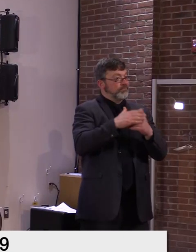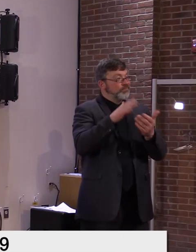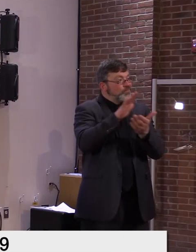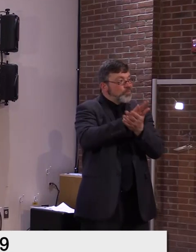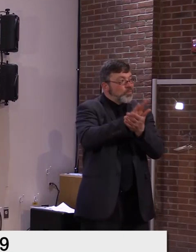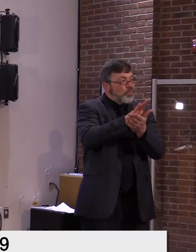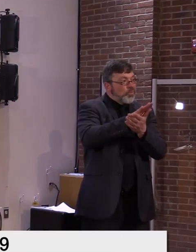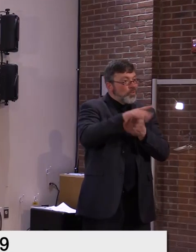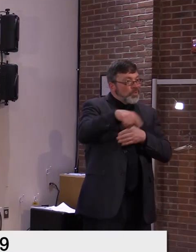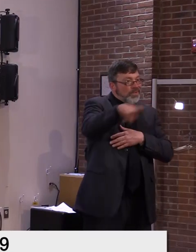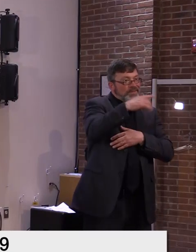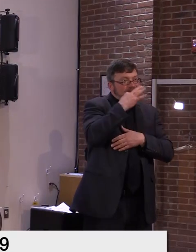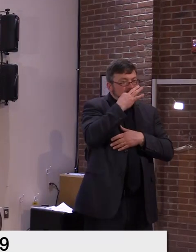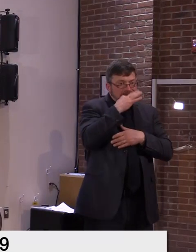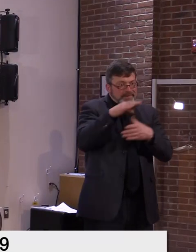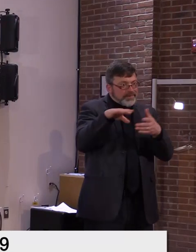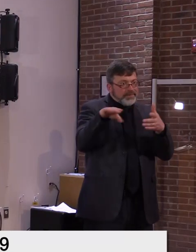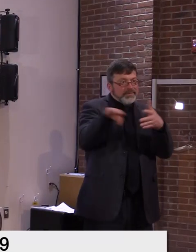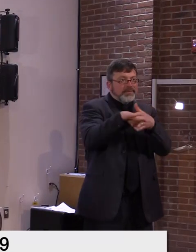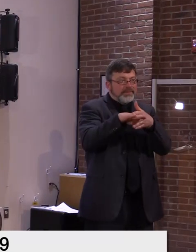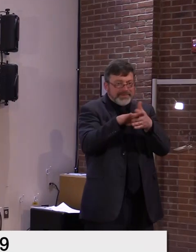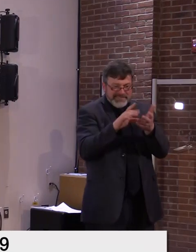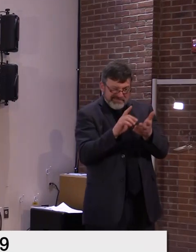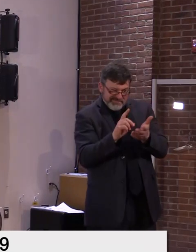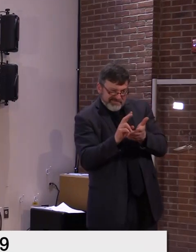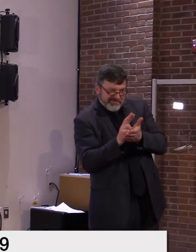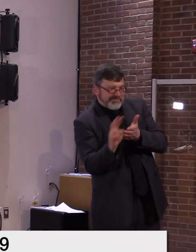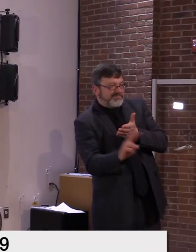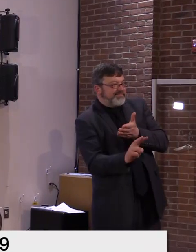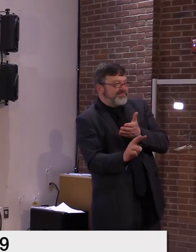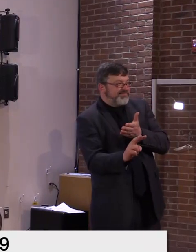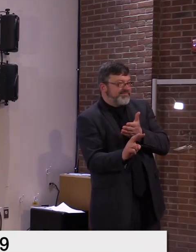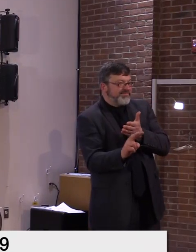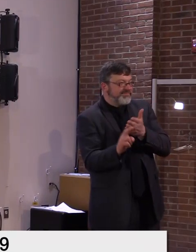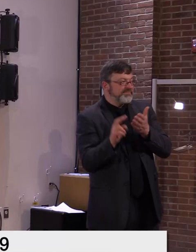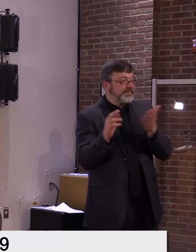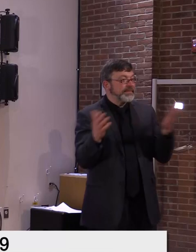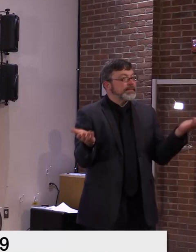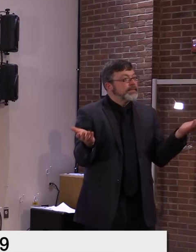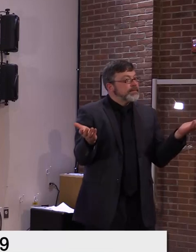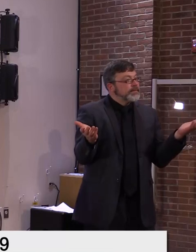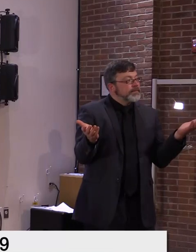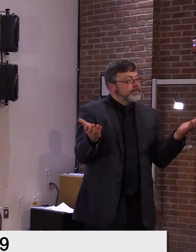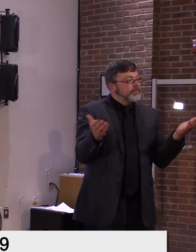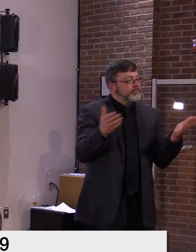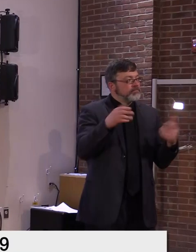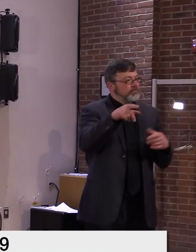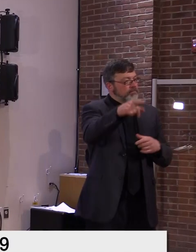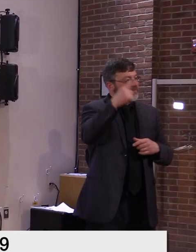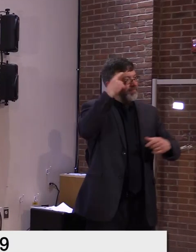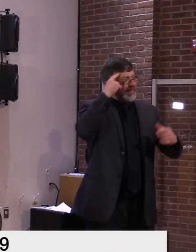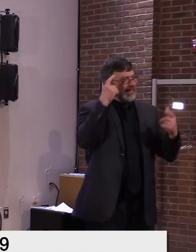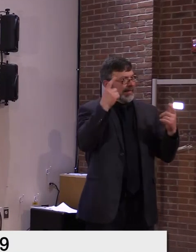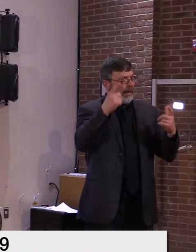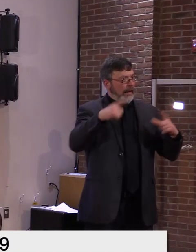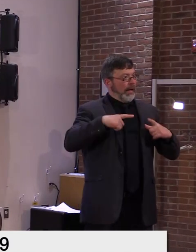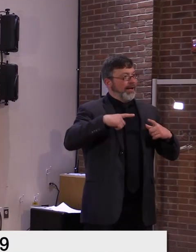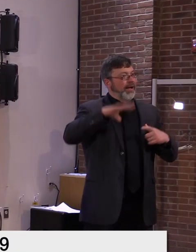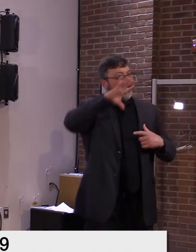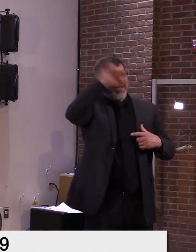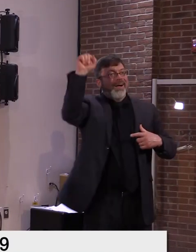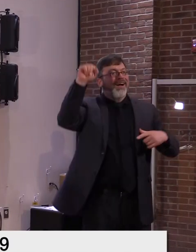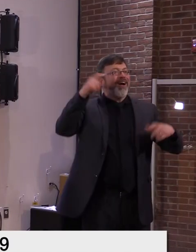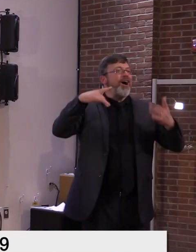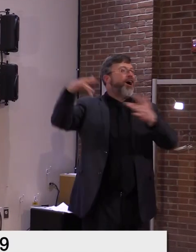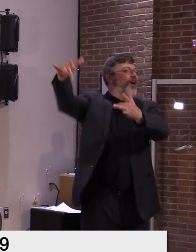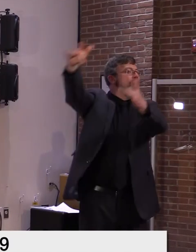the new travel guidance and avoid large gatherings, whatever your activities may be during your break. Following the same